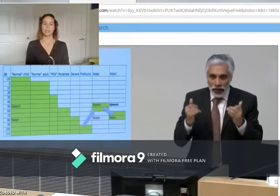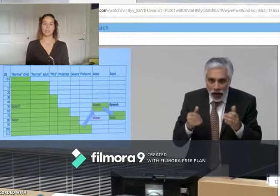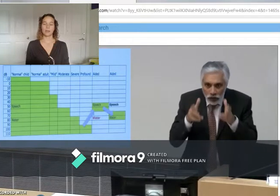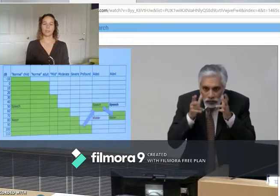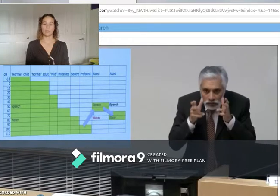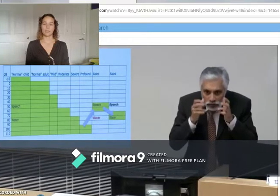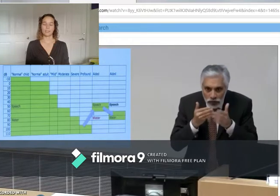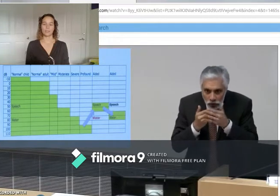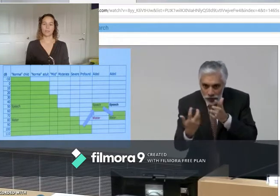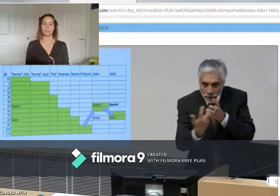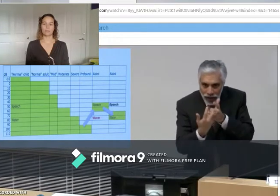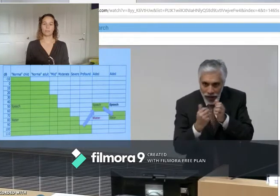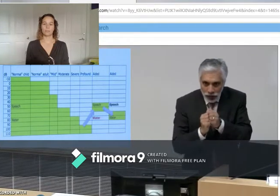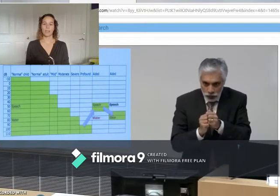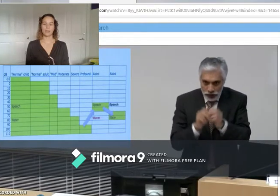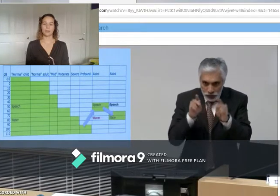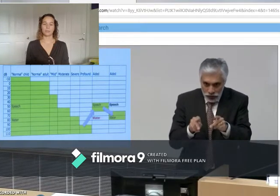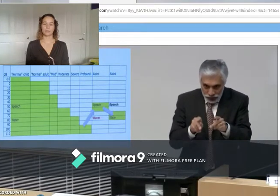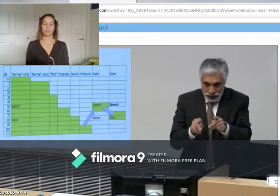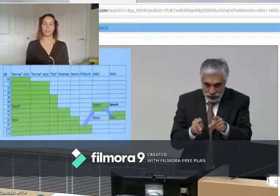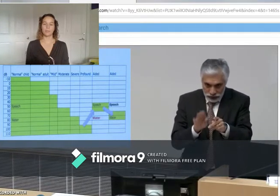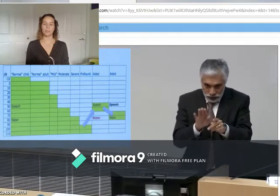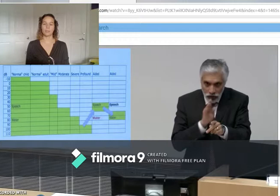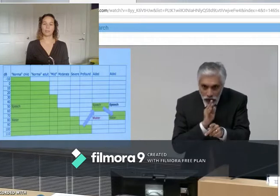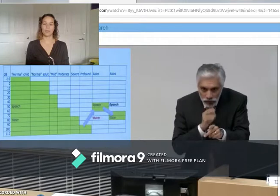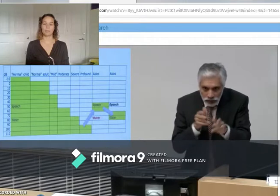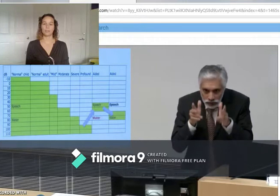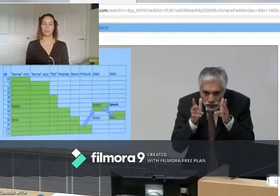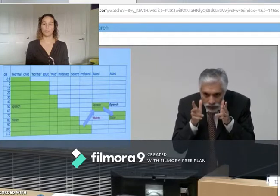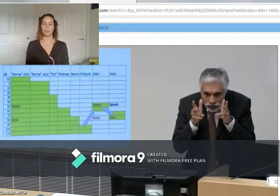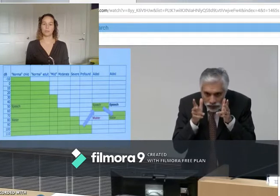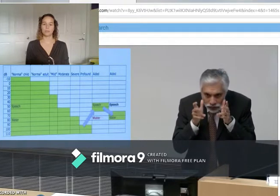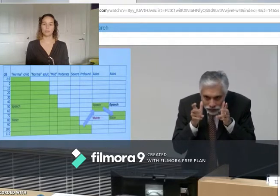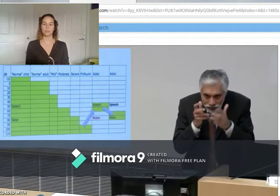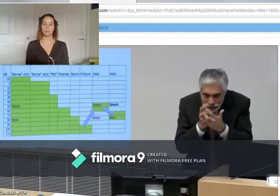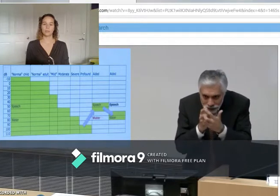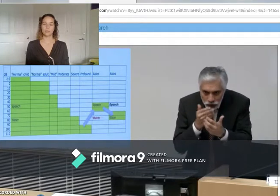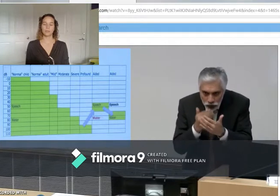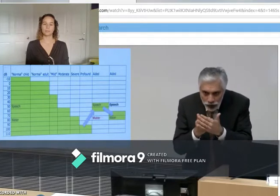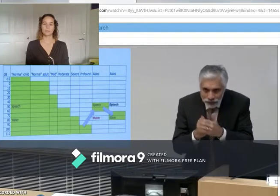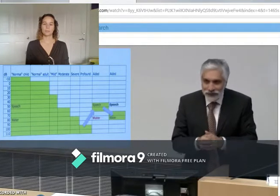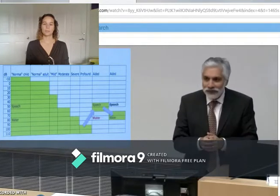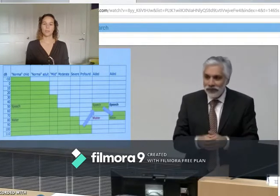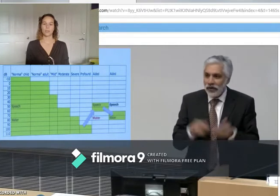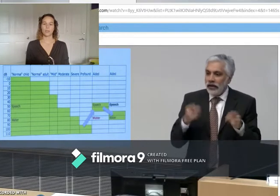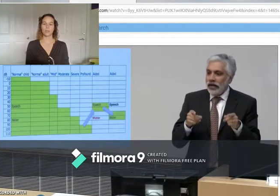And you can see how it varies in the chart. When my hearing aids were flipped up, the graph would go up.